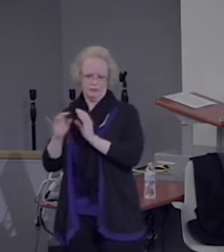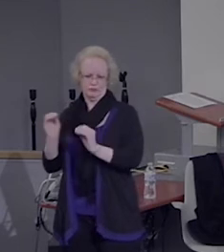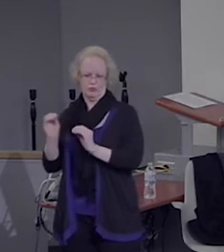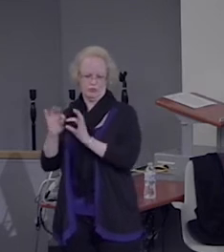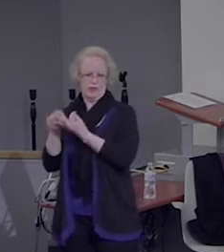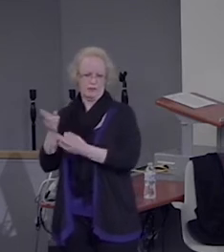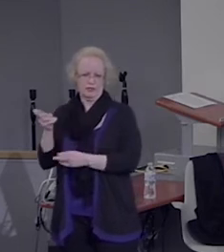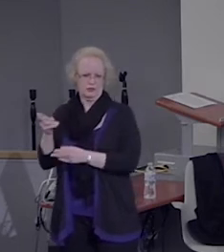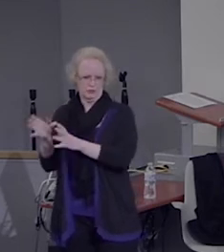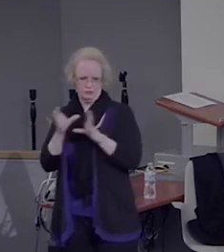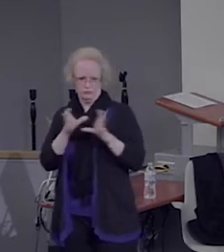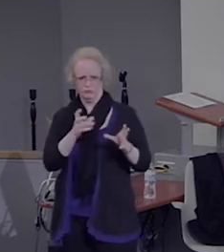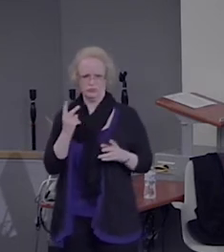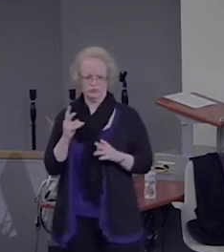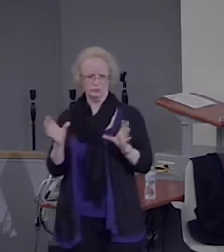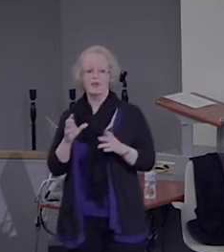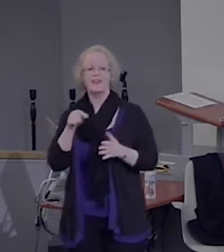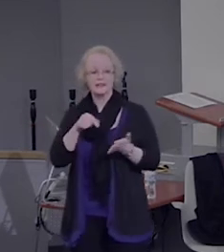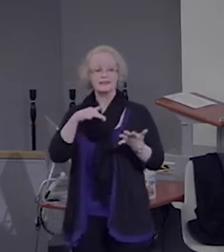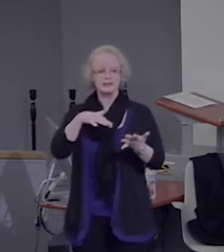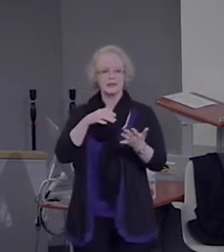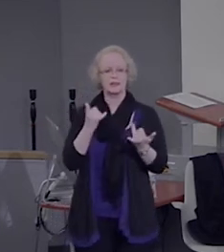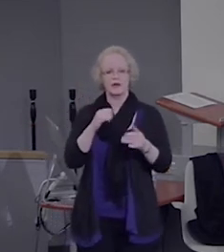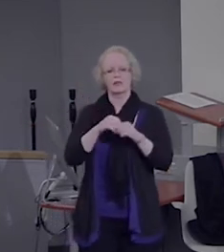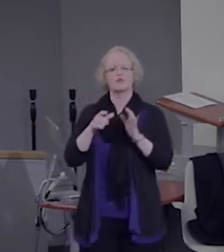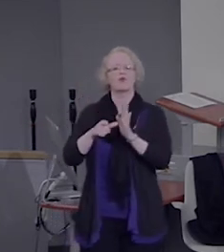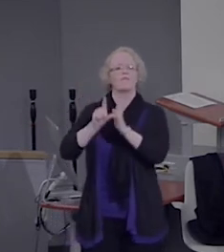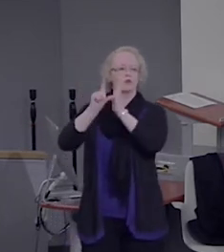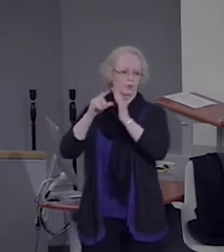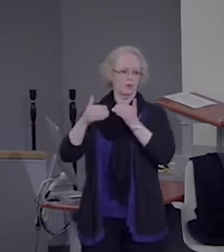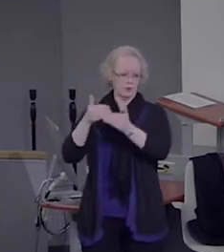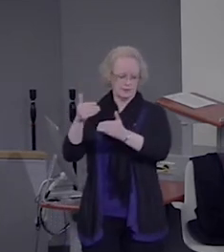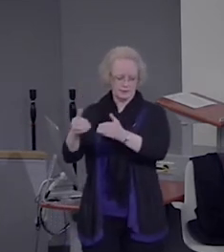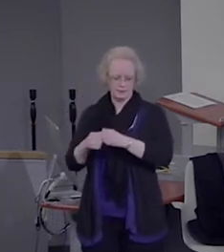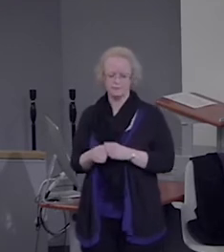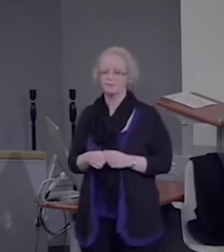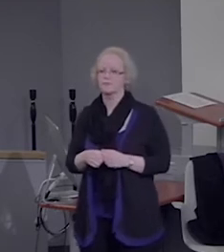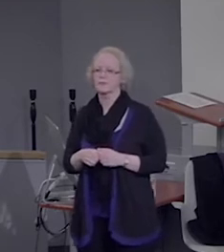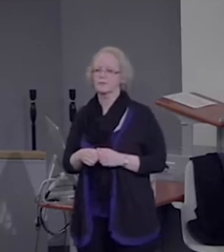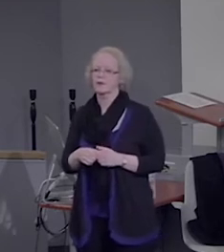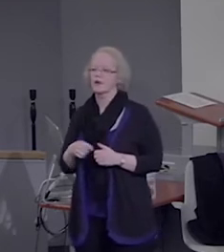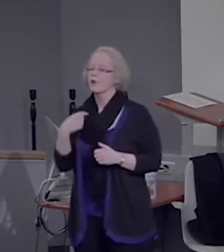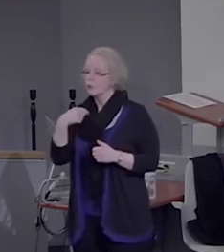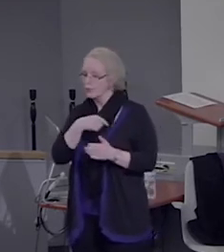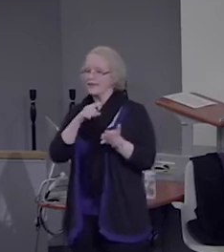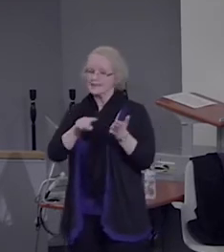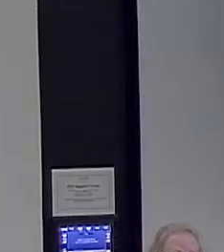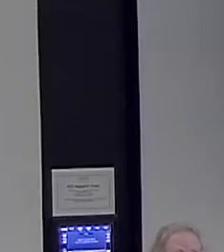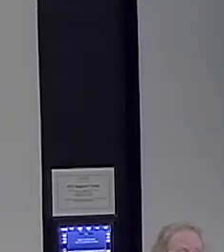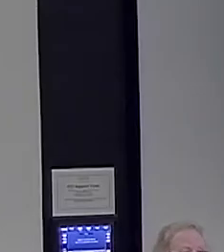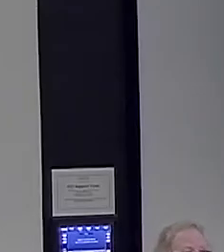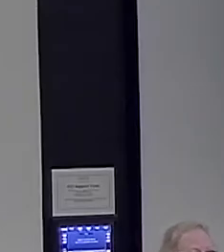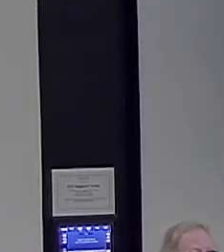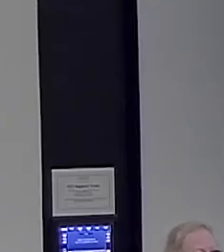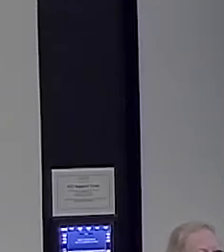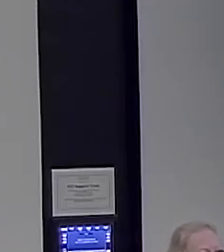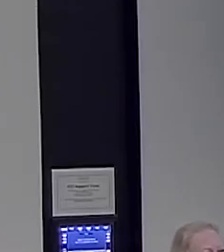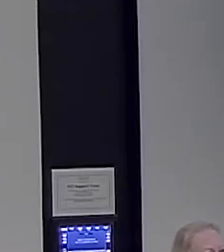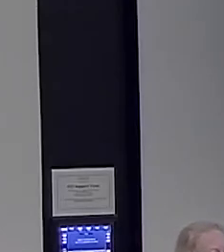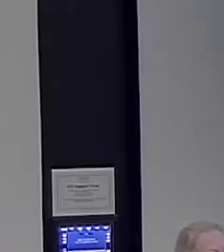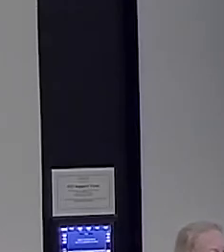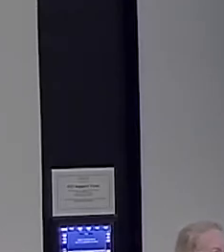under review and we examine the the temporal dynamics of activity